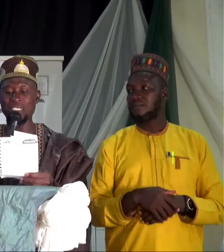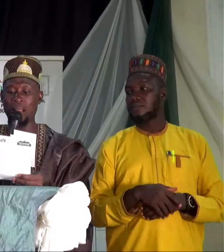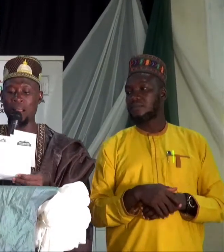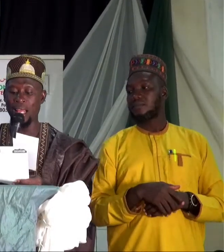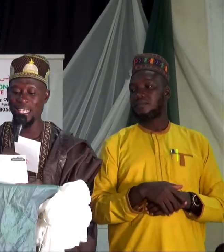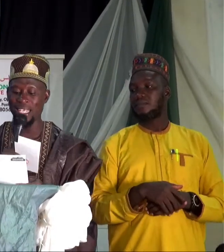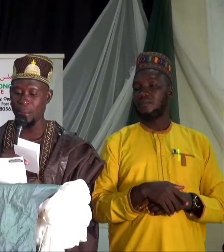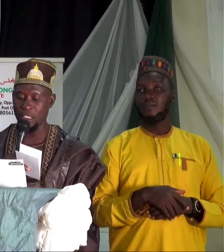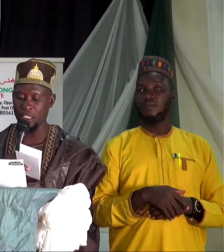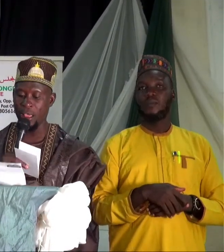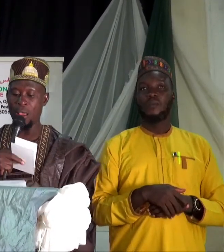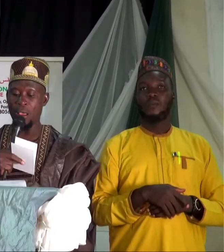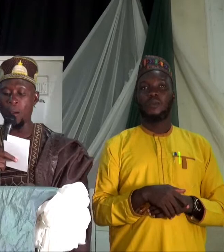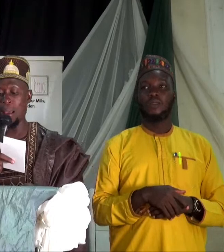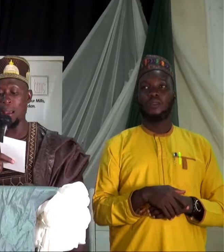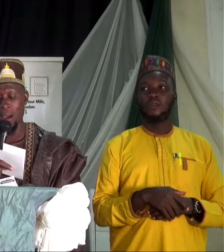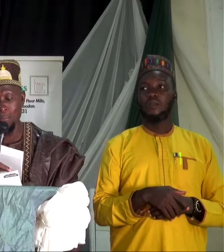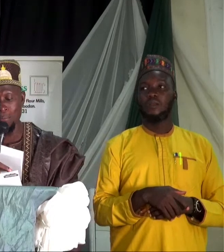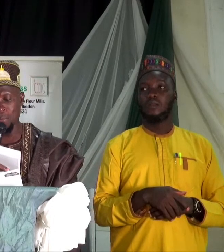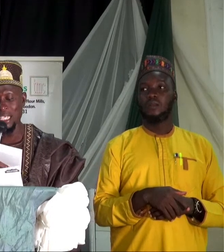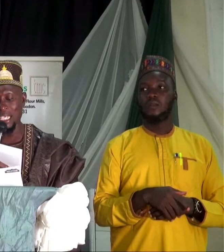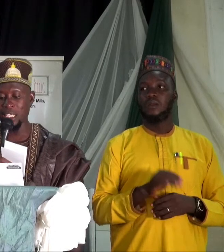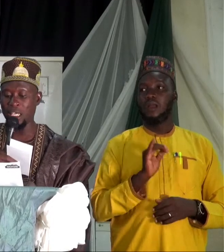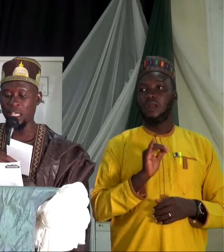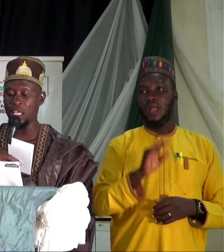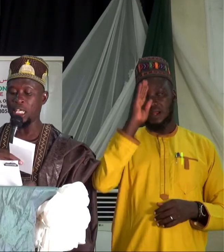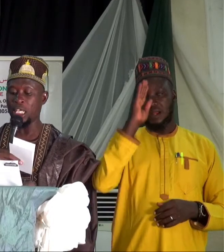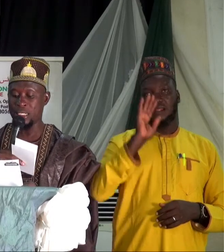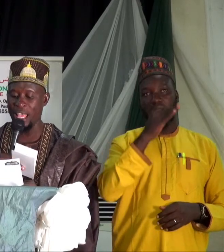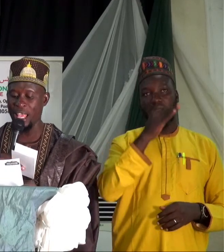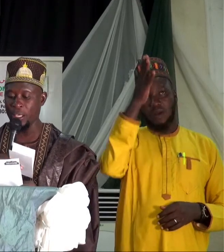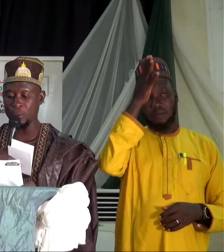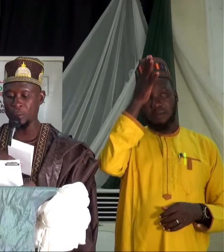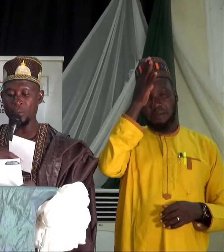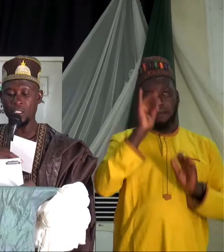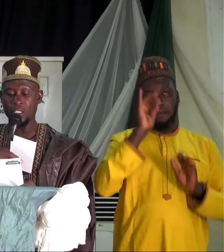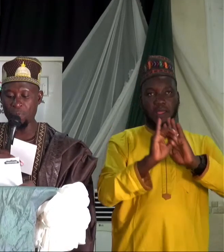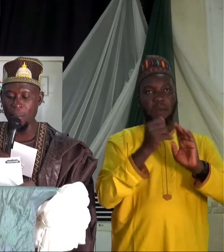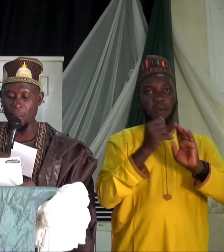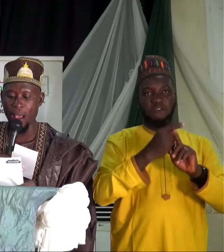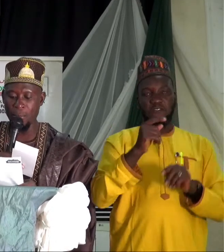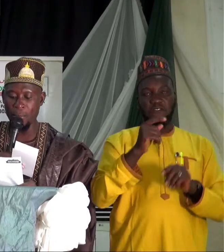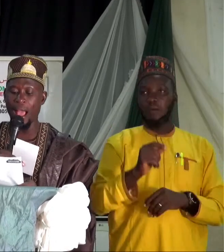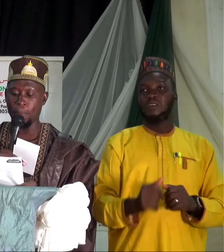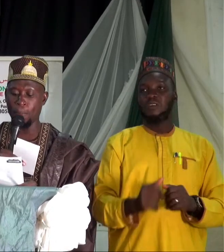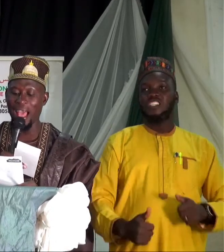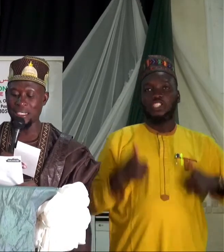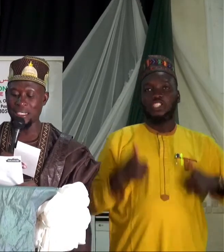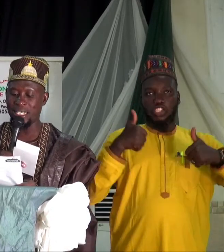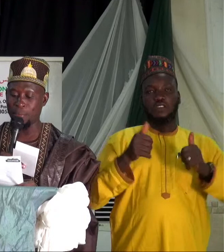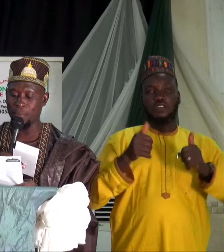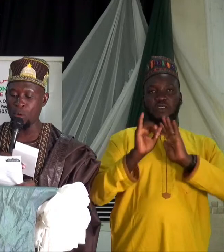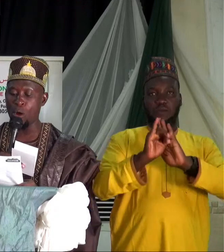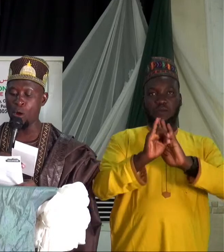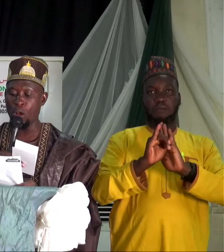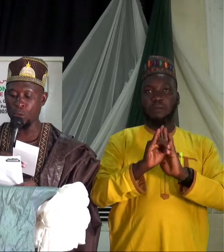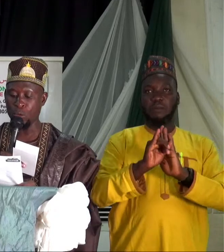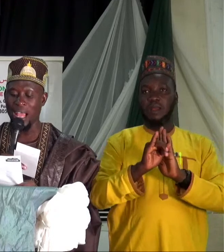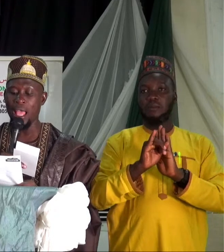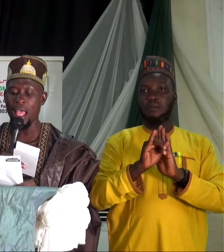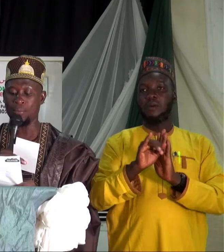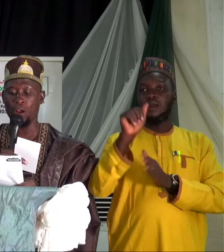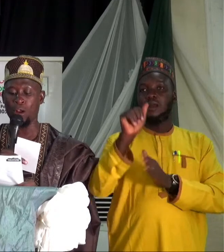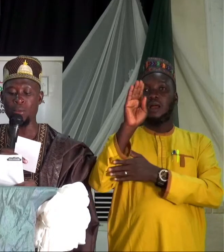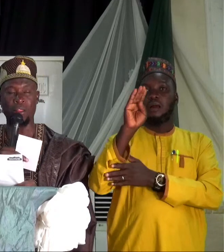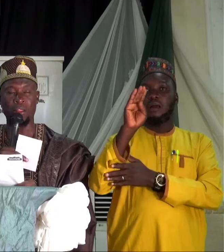bana ni asima se. Moki wa bawa imam lati isayi. Chief Imam Abbas Jamiu Olokuta